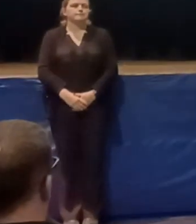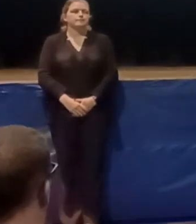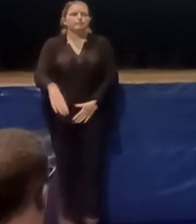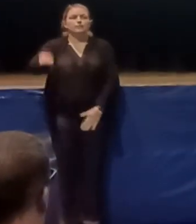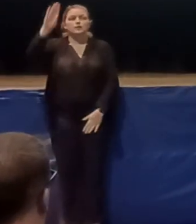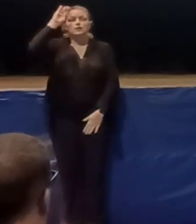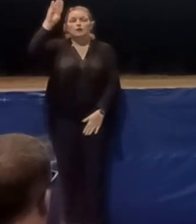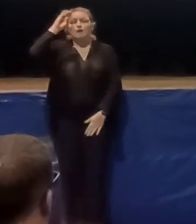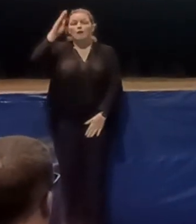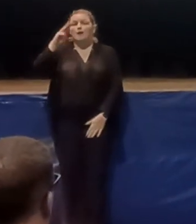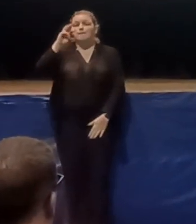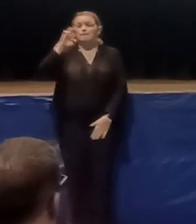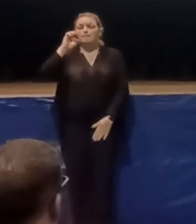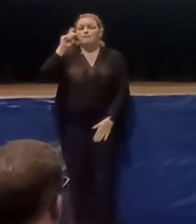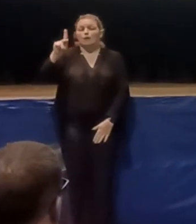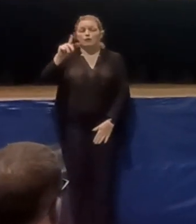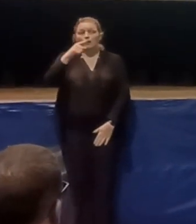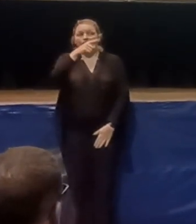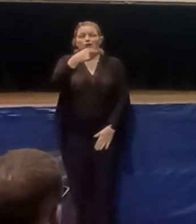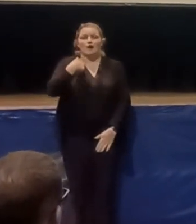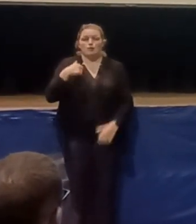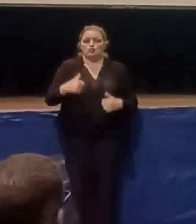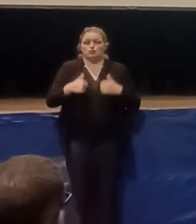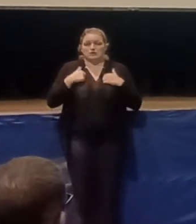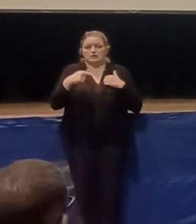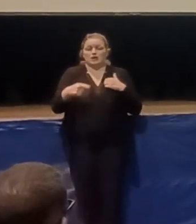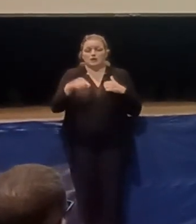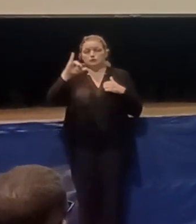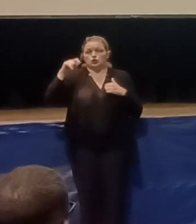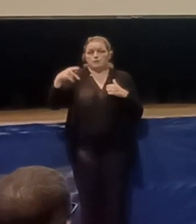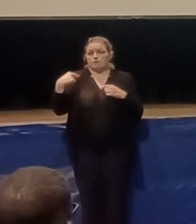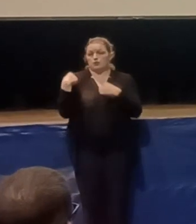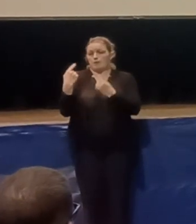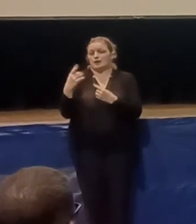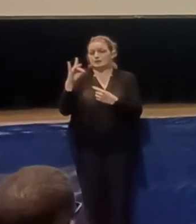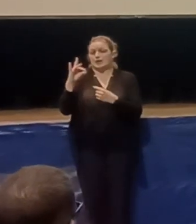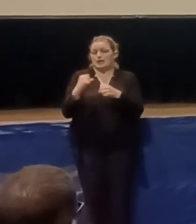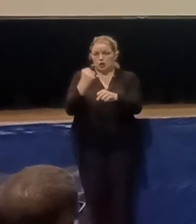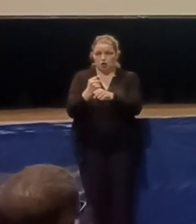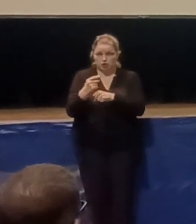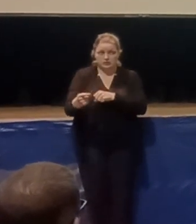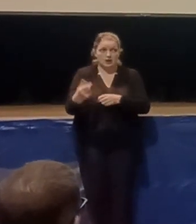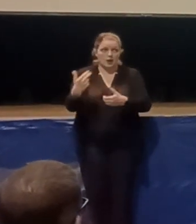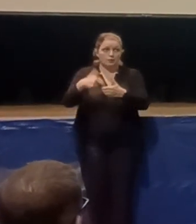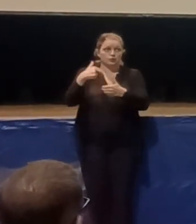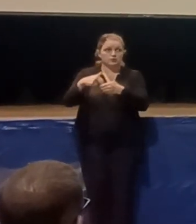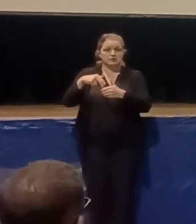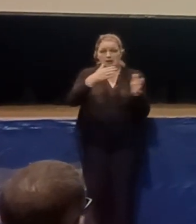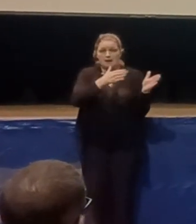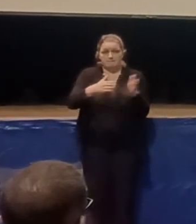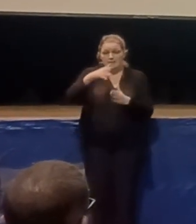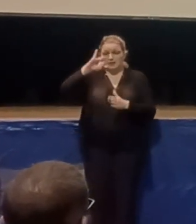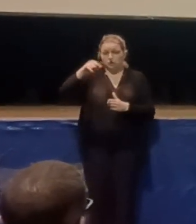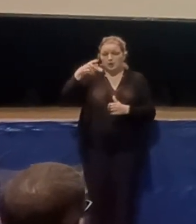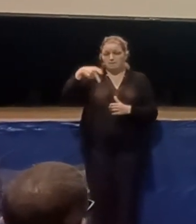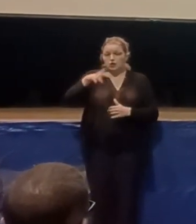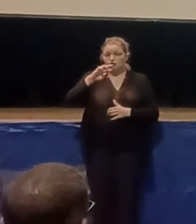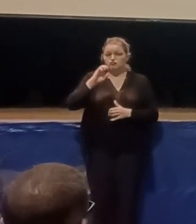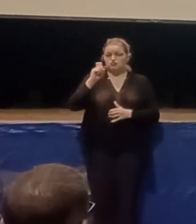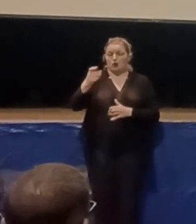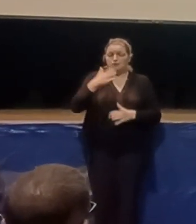Hi, my name is Mark Ibunya. I'm a resident of JP for the last 8 years. I participated in Plan JP Rocks, and